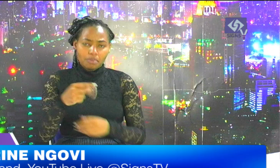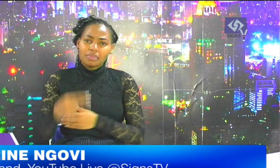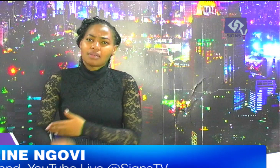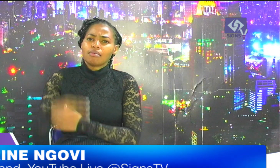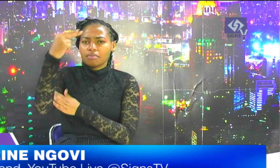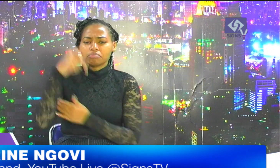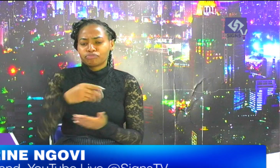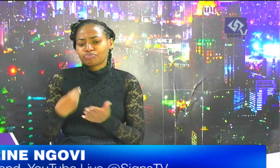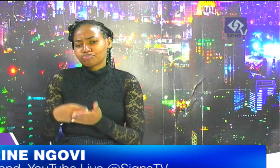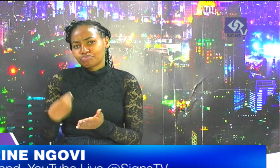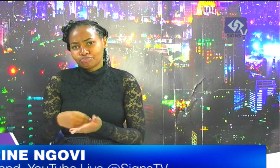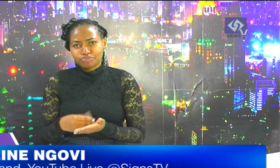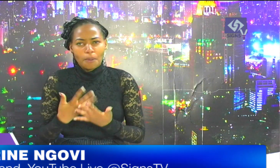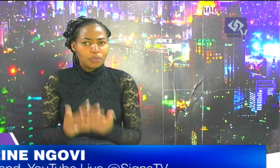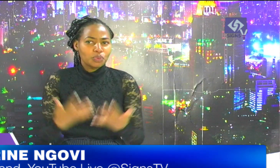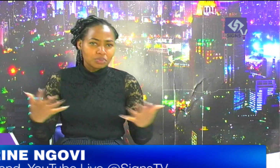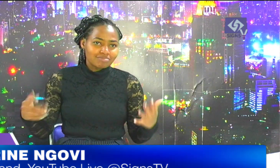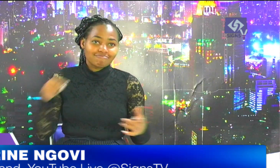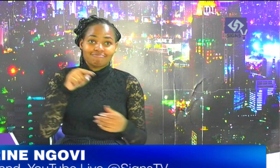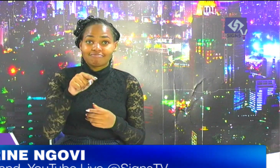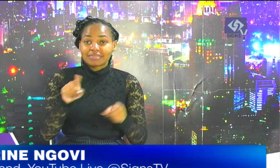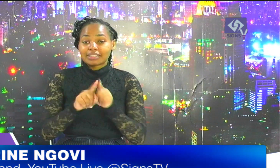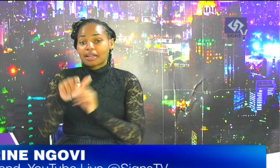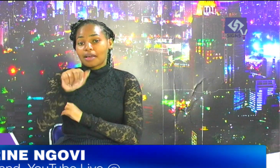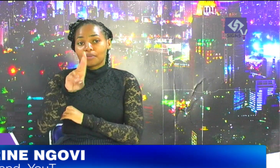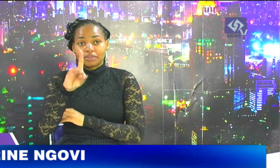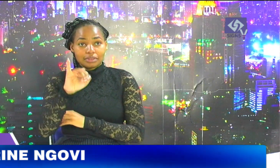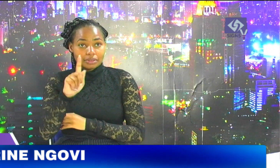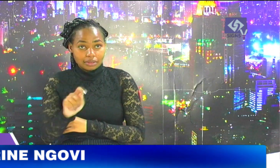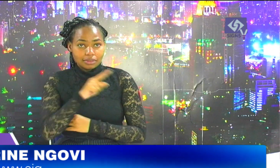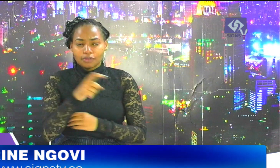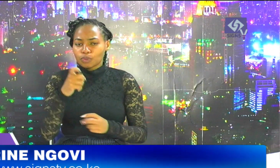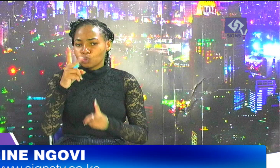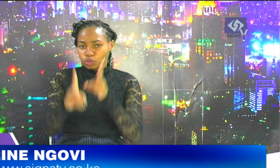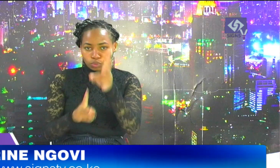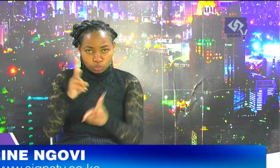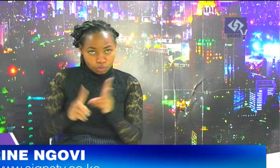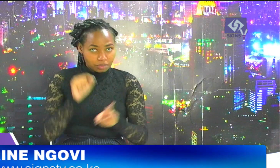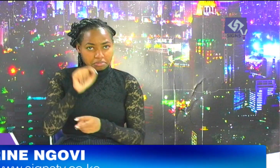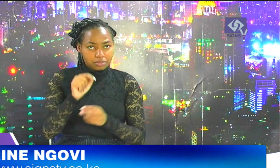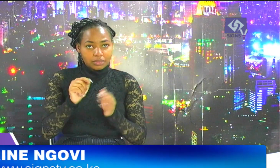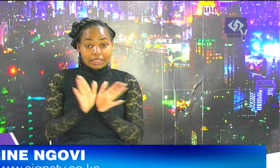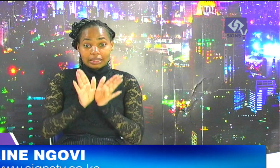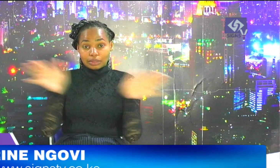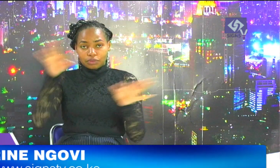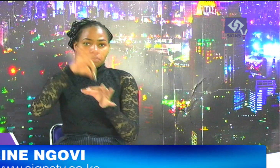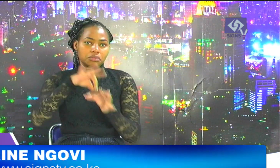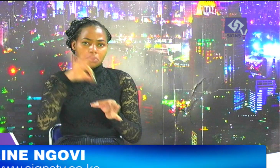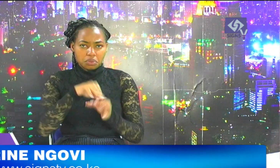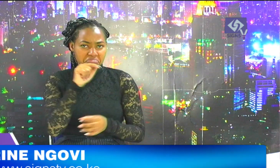The table are the high cost of living, an audit of the 2022 general election,